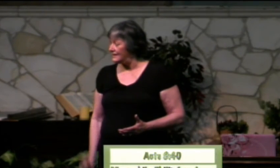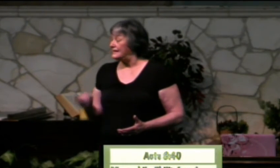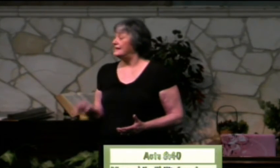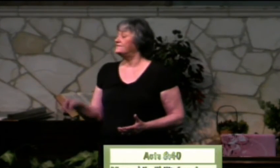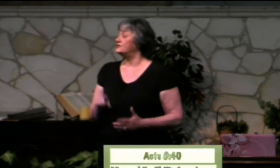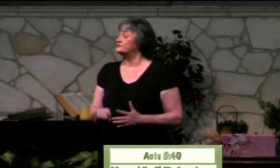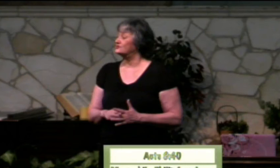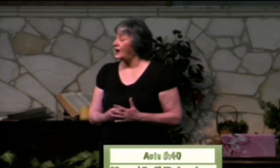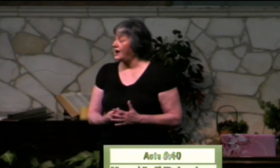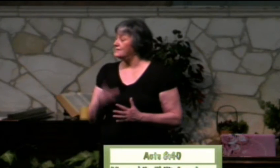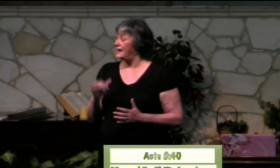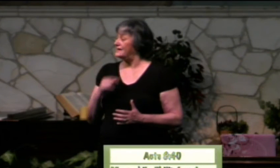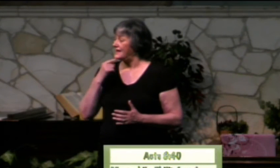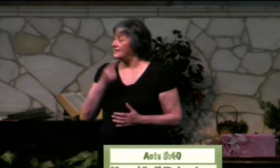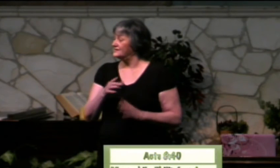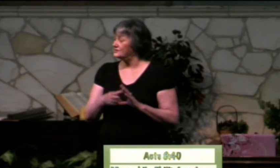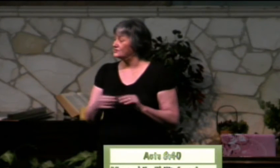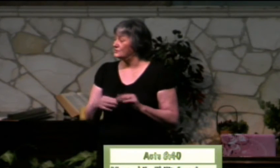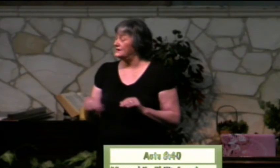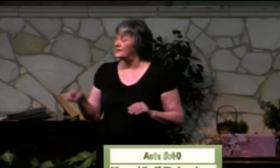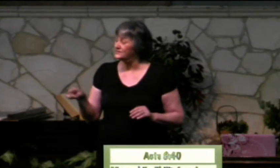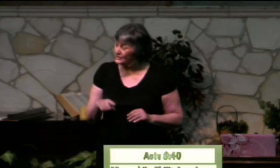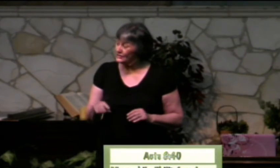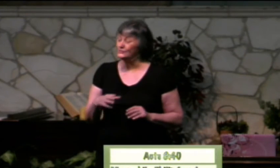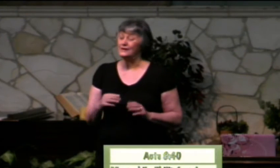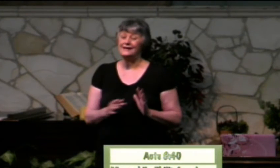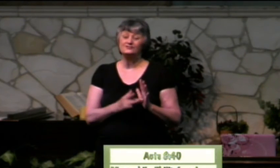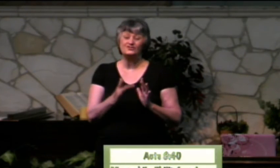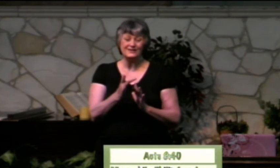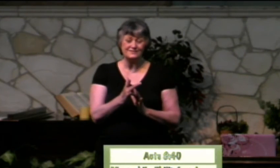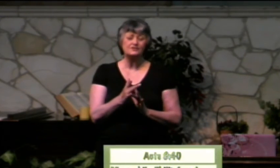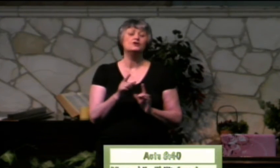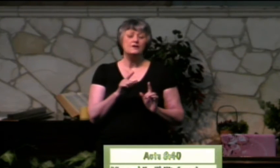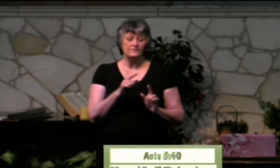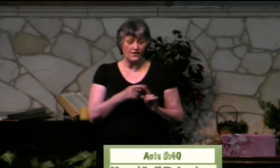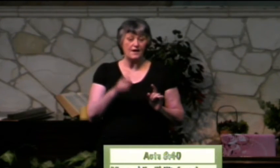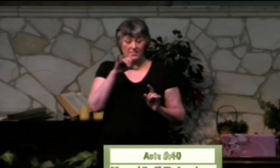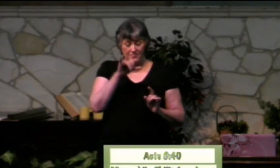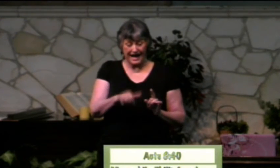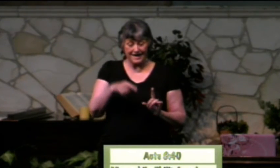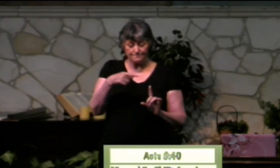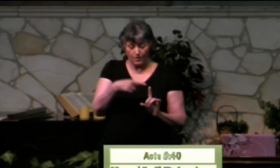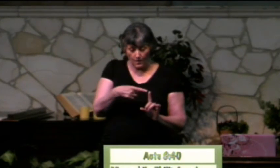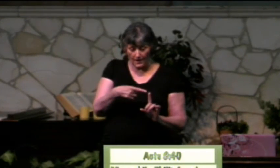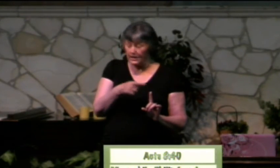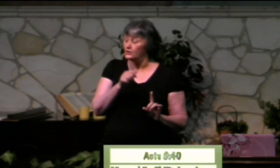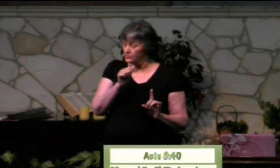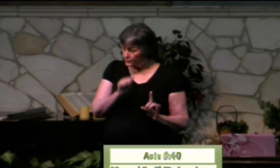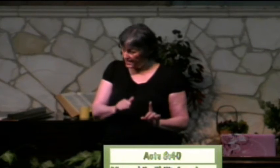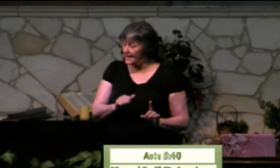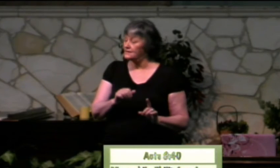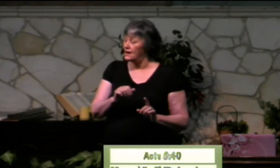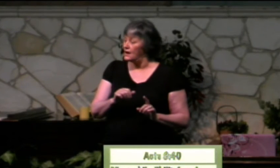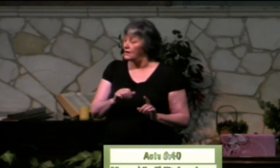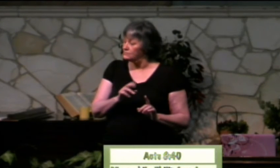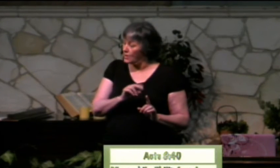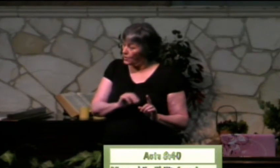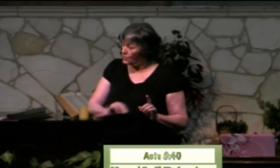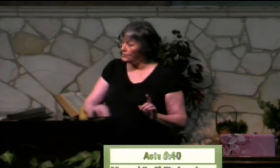If you start by telling the story of you and Jesus, from that point, you can move to